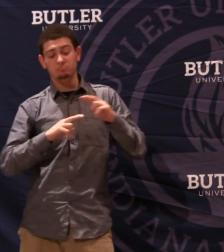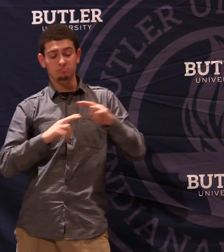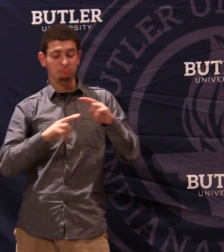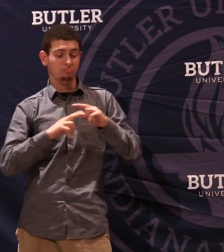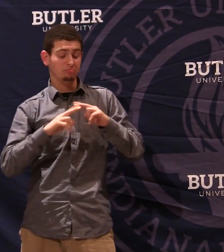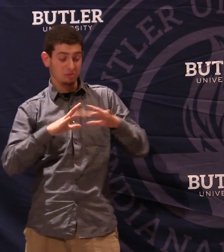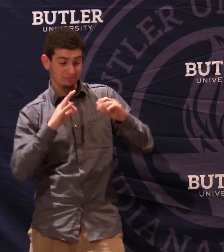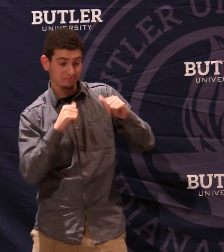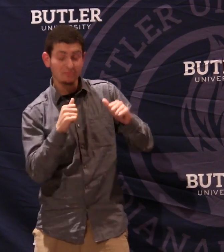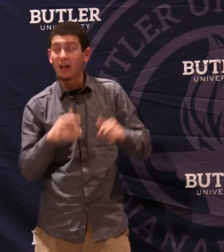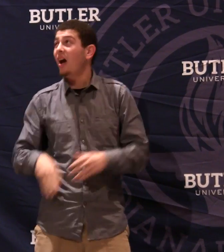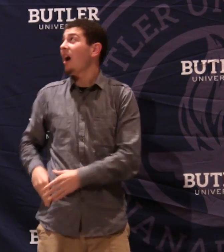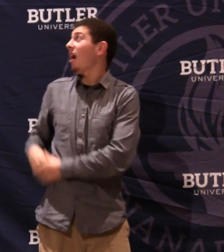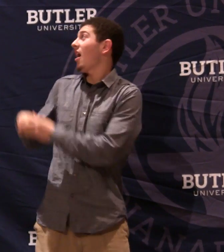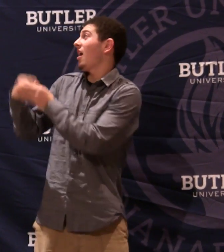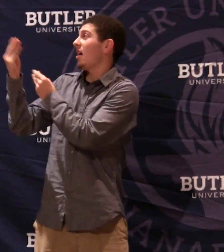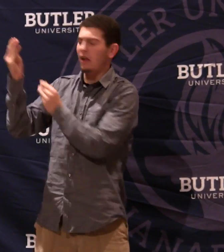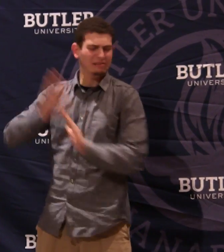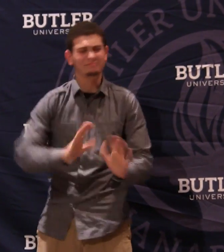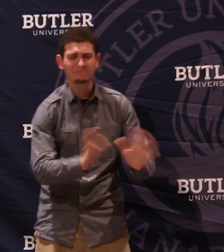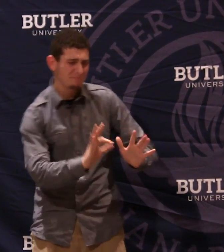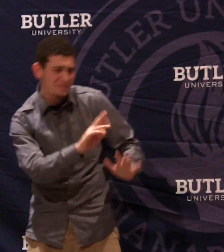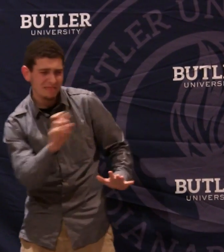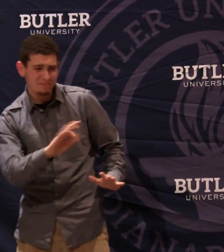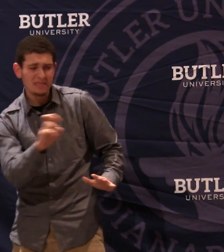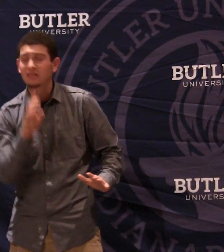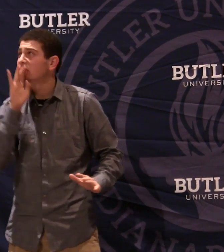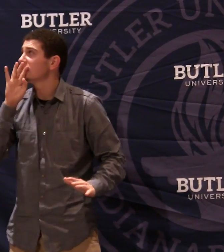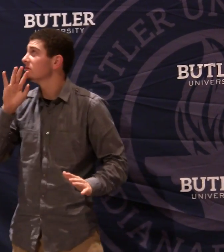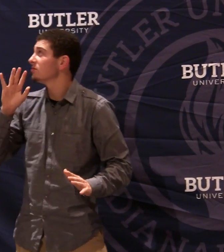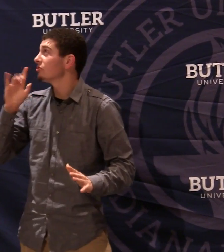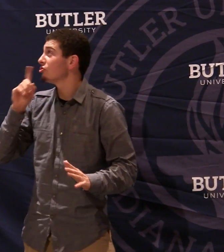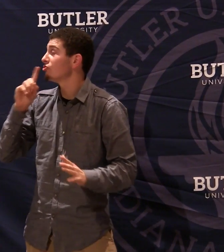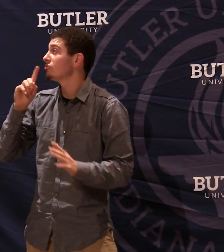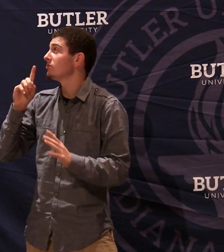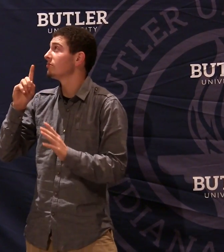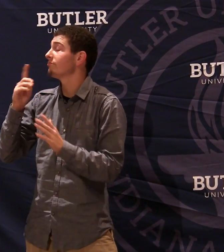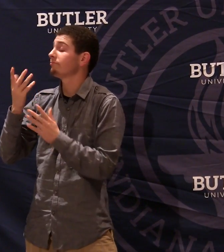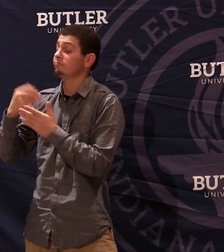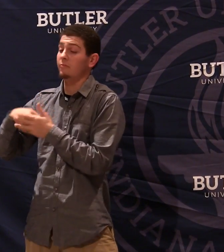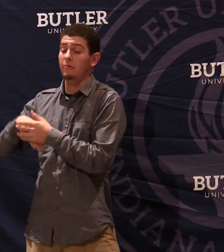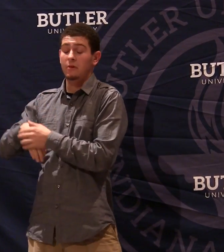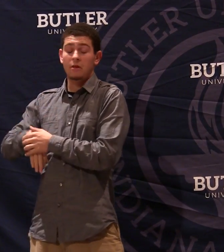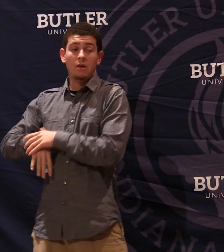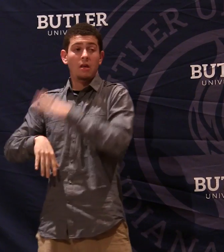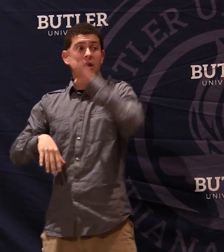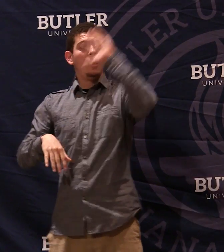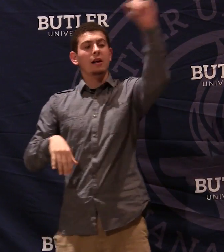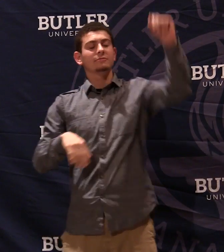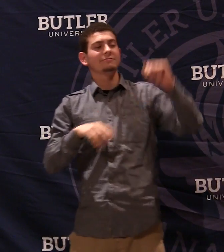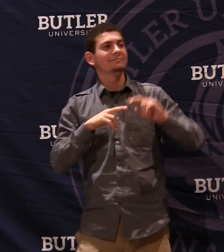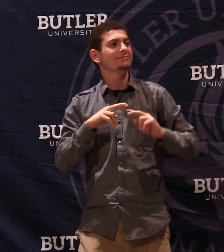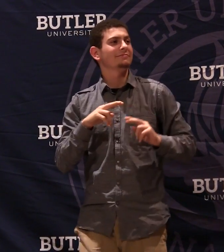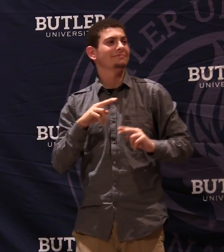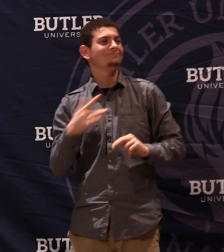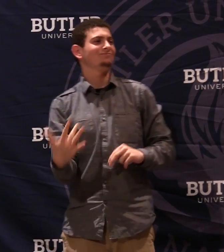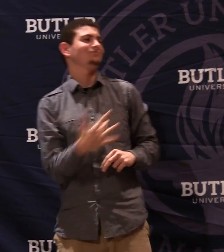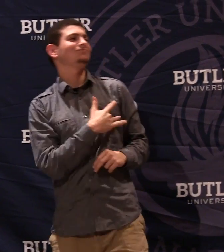as he cuts his hair, he feels sorry for him. The man pulls out his money to pay, and the barber says, "No, this one's on me." So